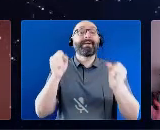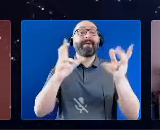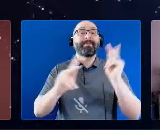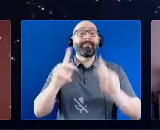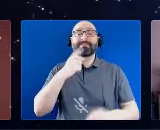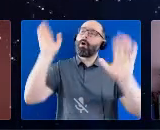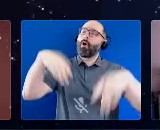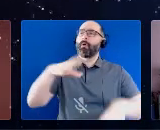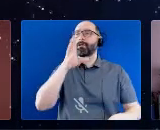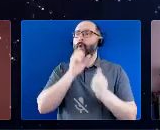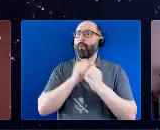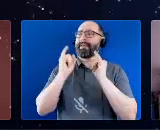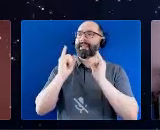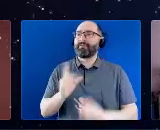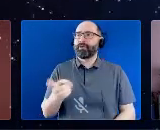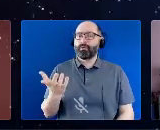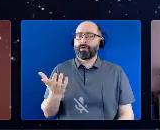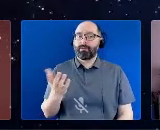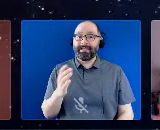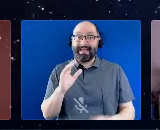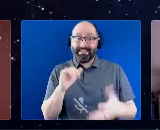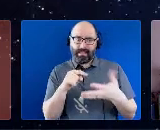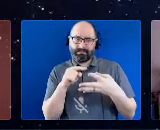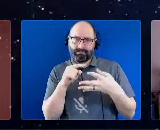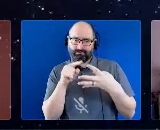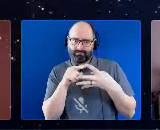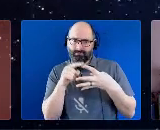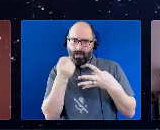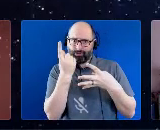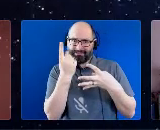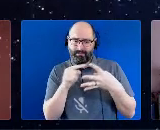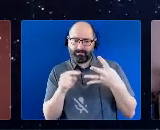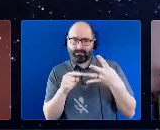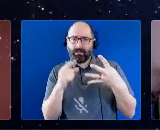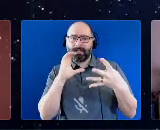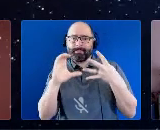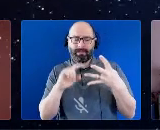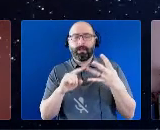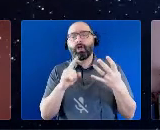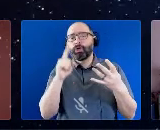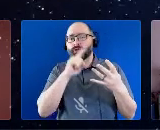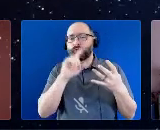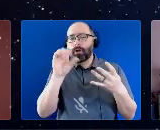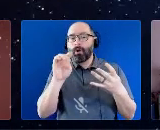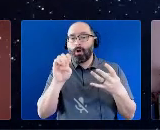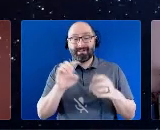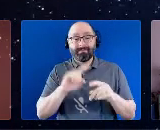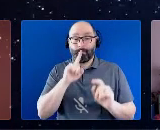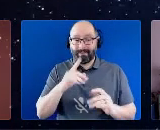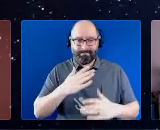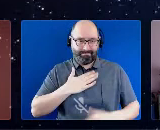to the interviewer, which is basically the understand step and the communicate step, like explain your approach, right? Pseudocode. And I just want to let y'all know, here's my hot